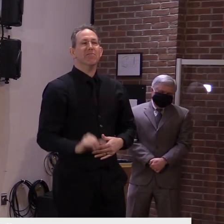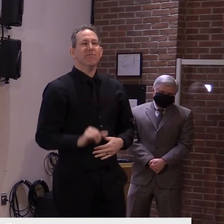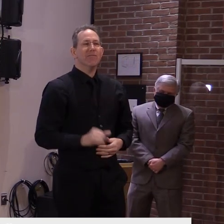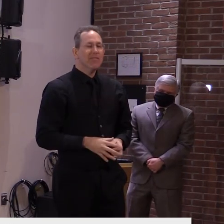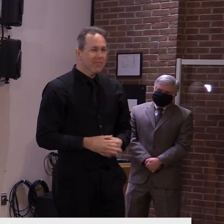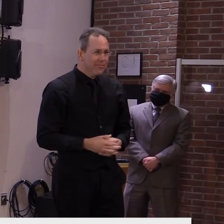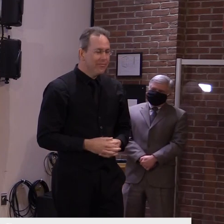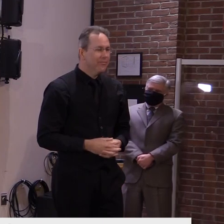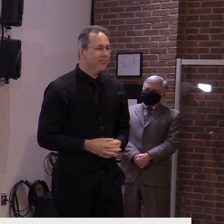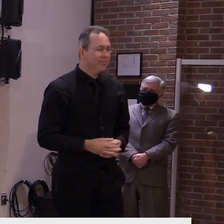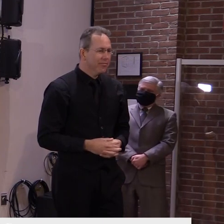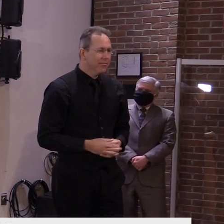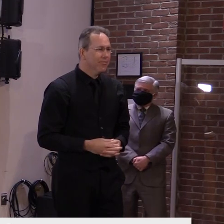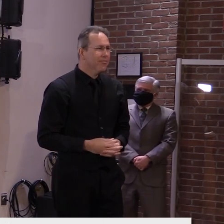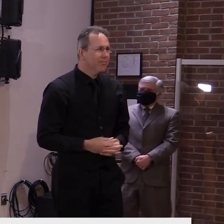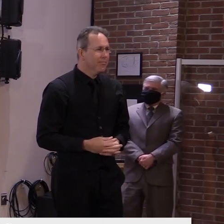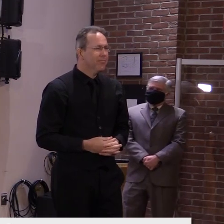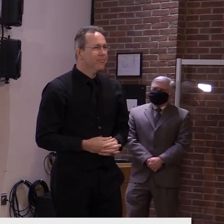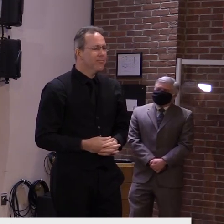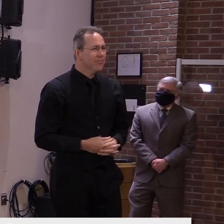Okay. All right. Great. Thank you very much.